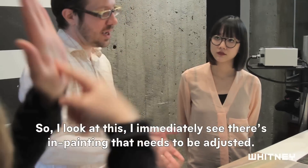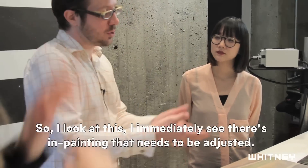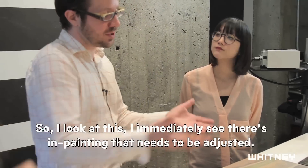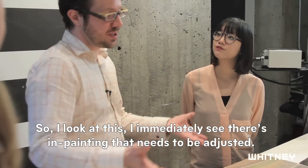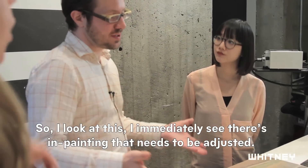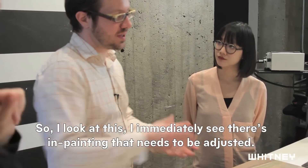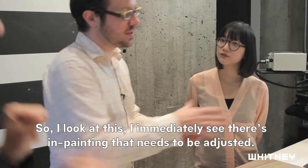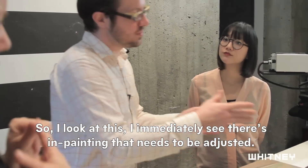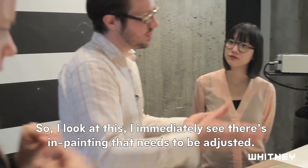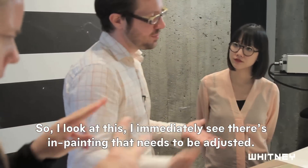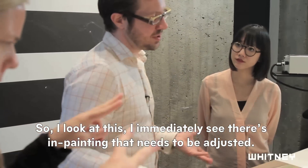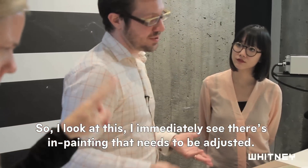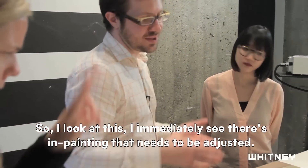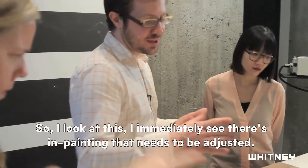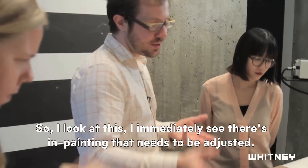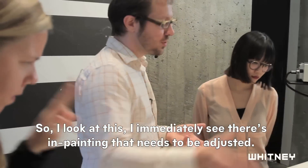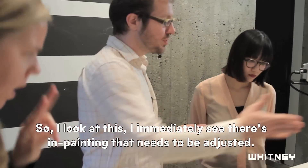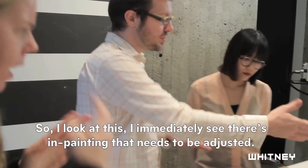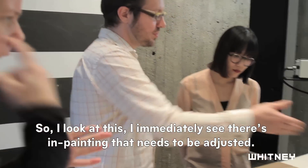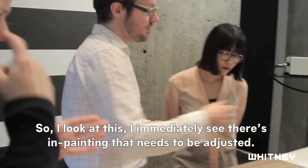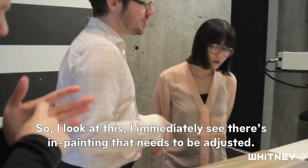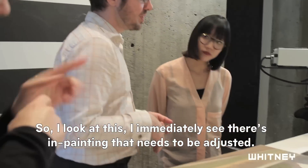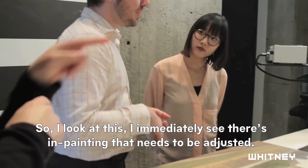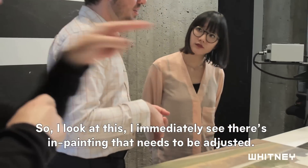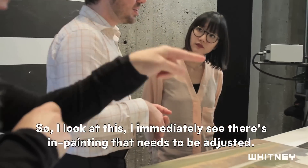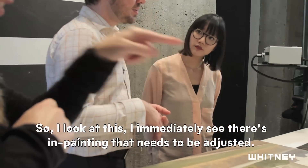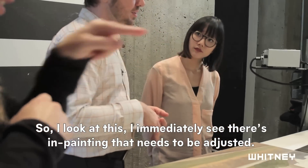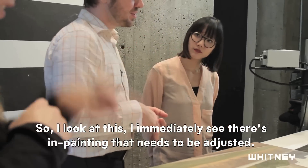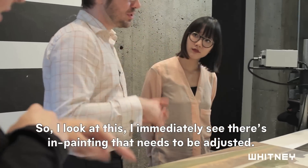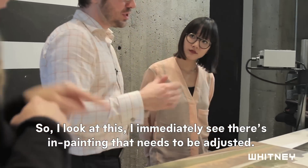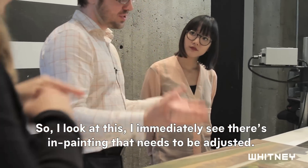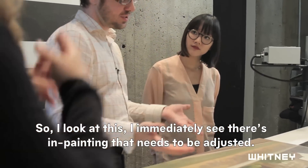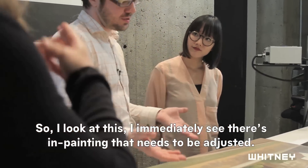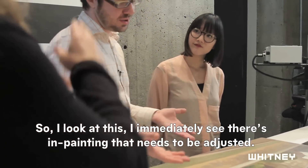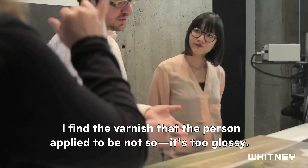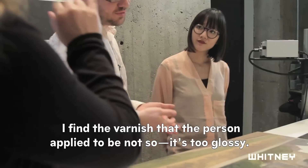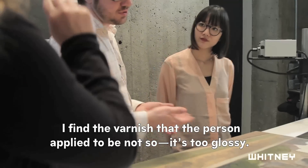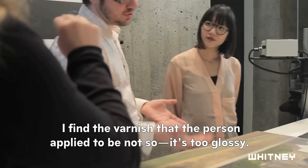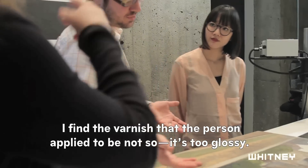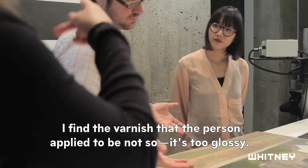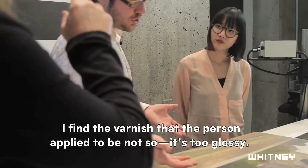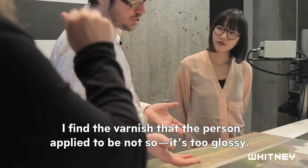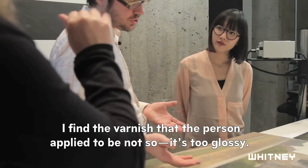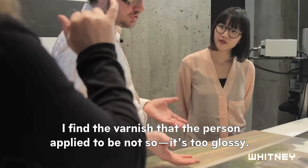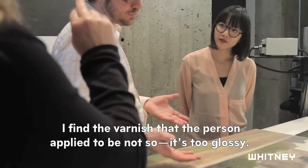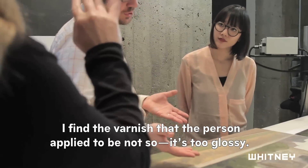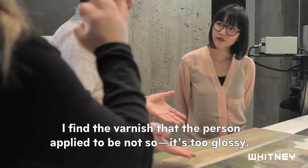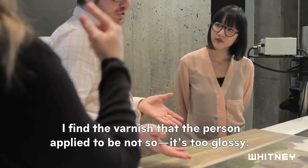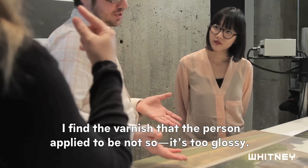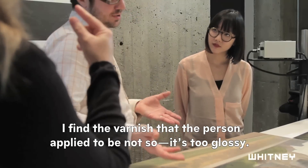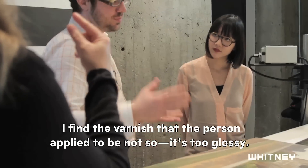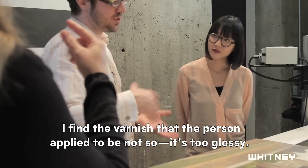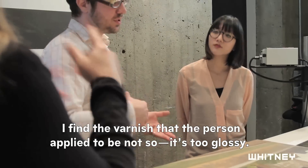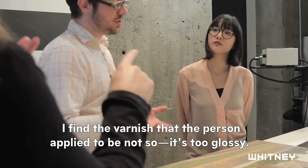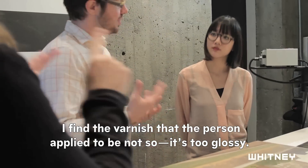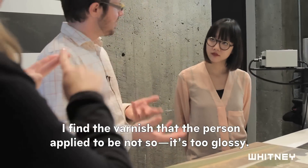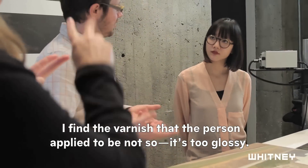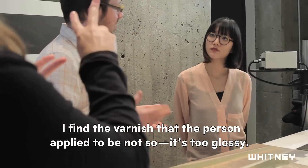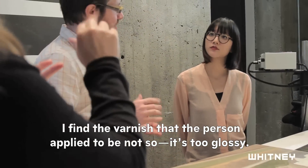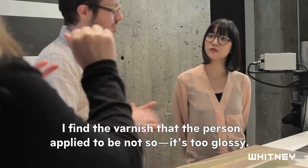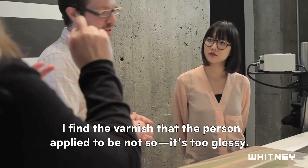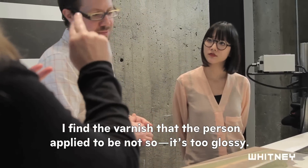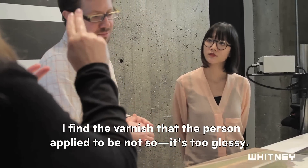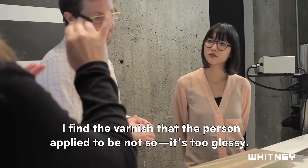So, I look at this. I immediately see there's in-painting that needs to be adjusted. I find the varnish that the person applied to be